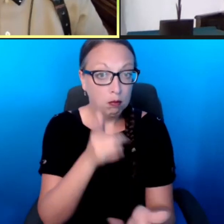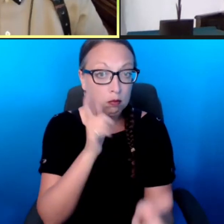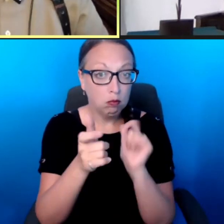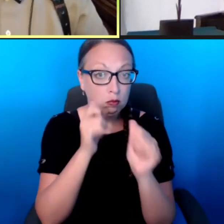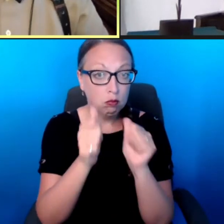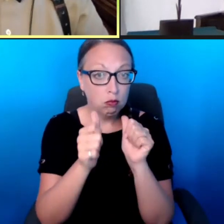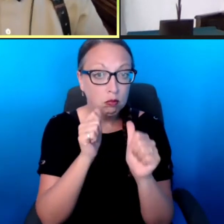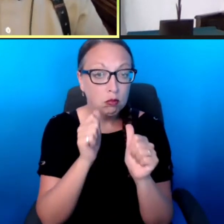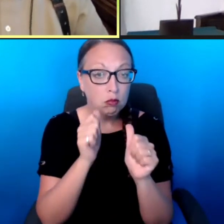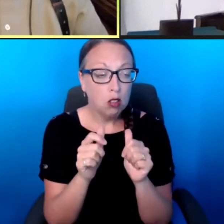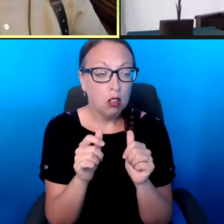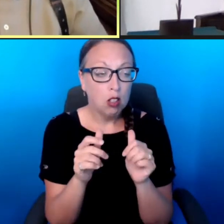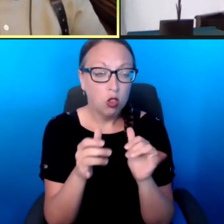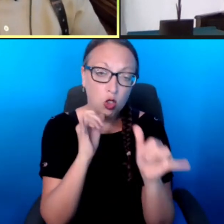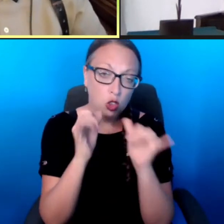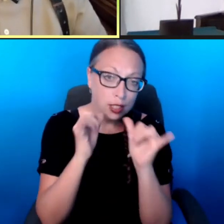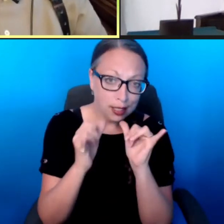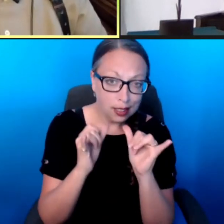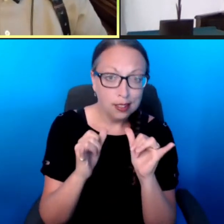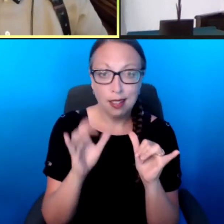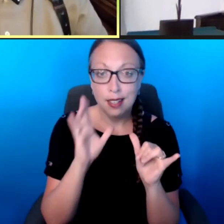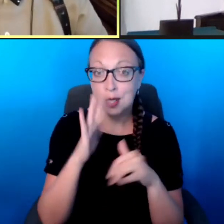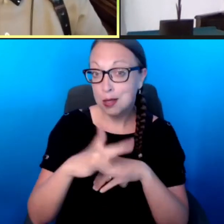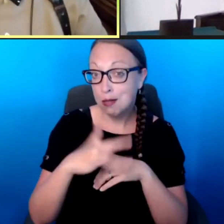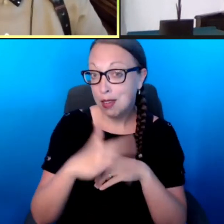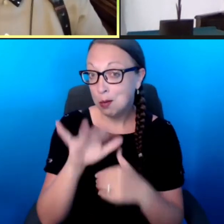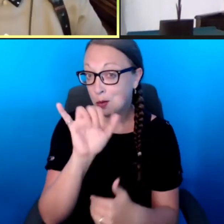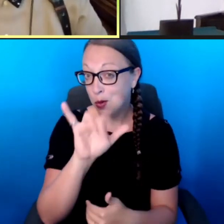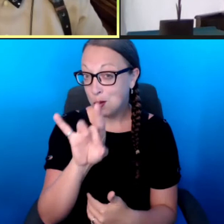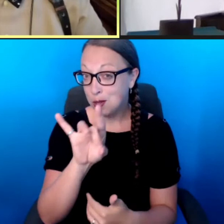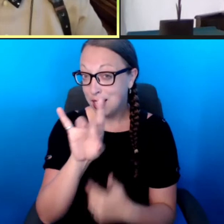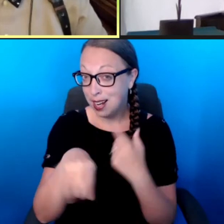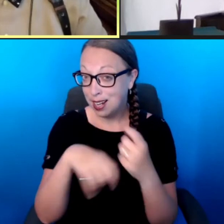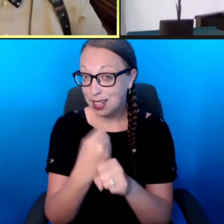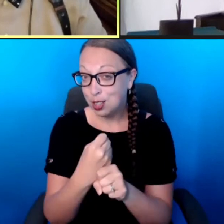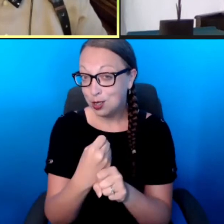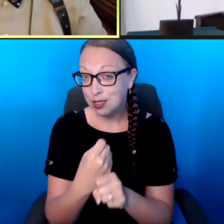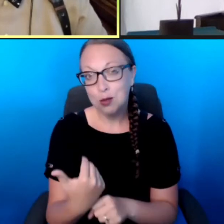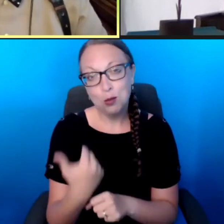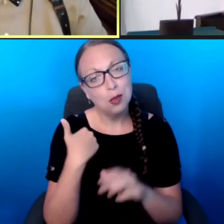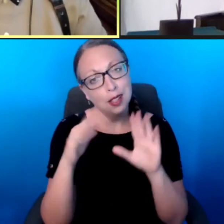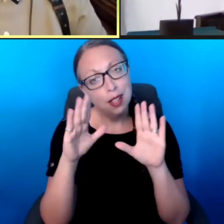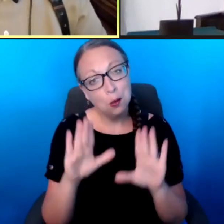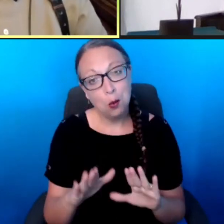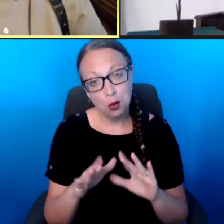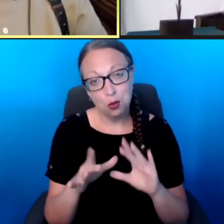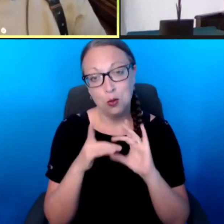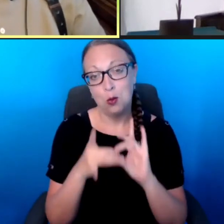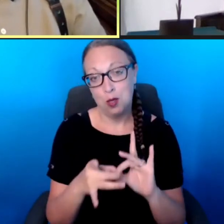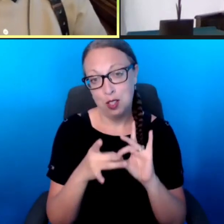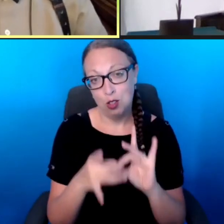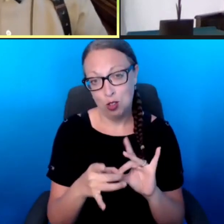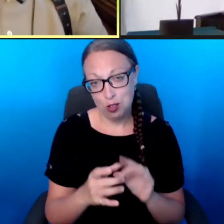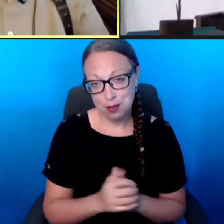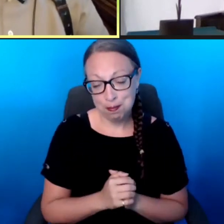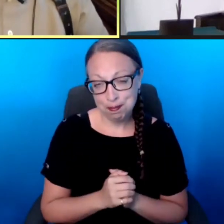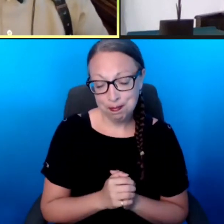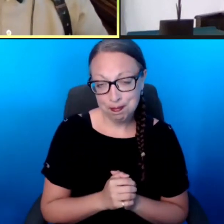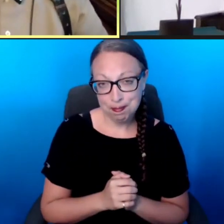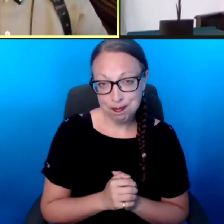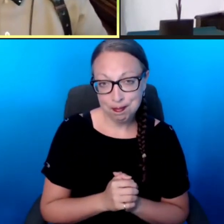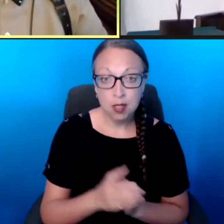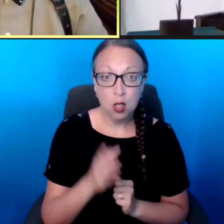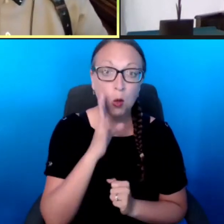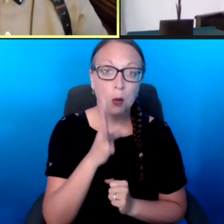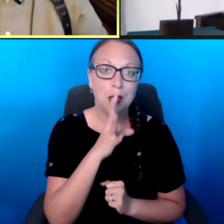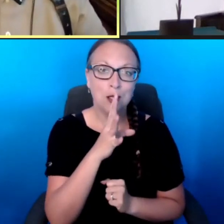available for those 8 years, we really had a wonderful relationship. We're going to be talking next to a